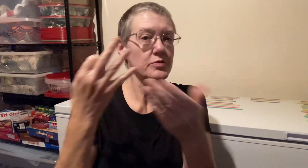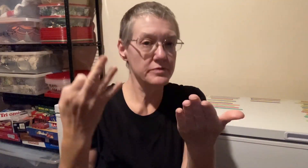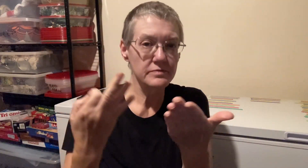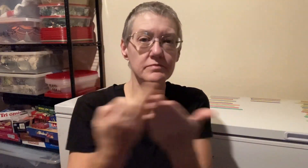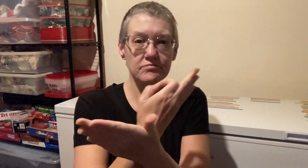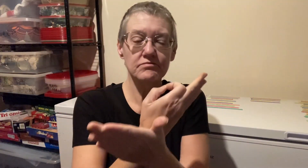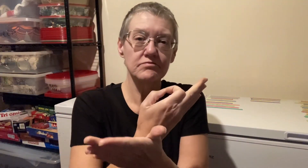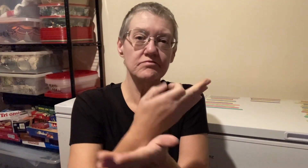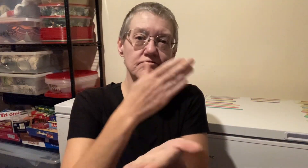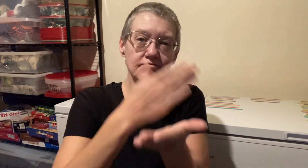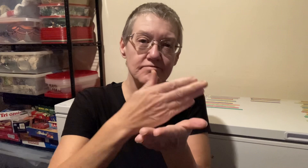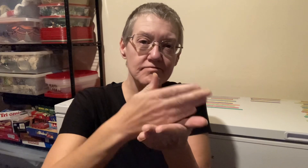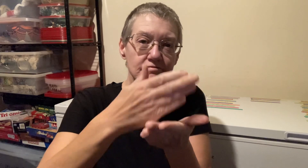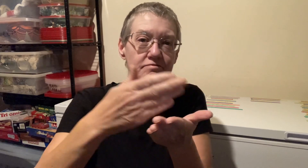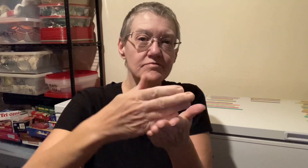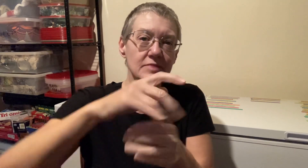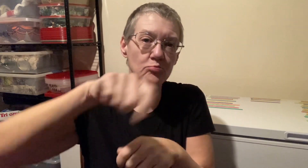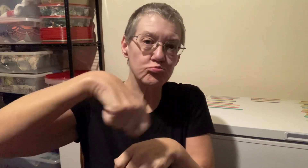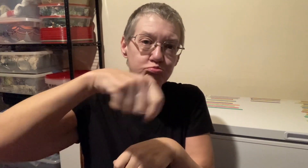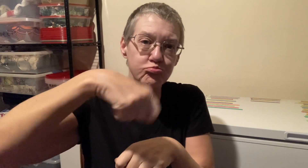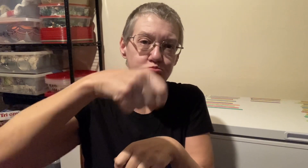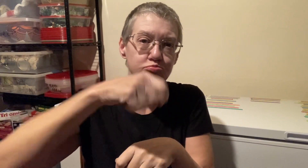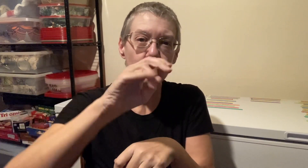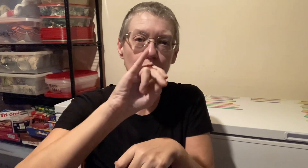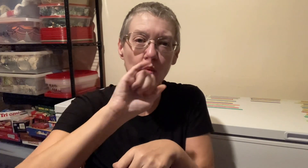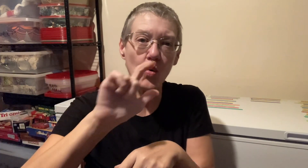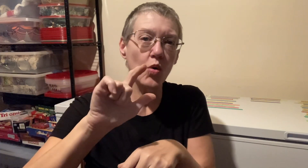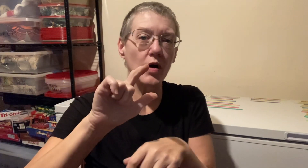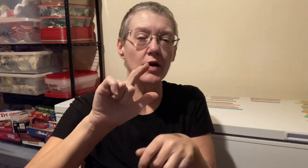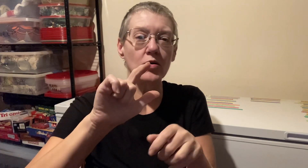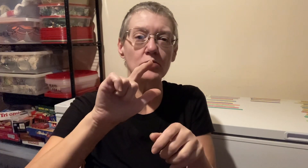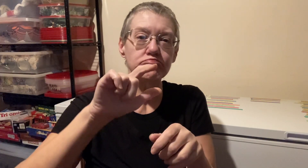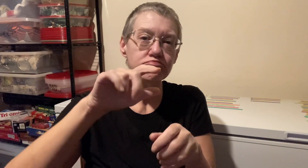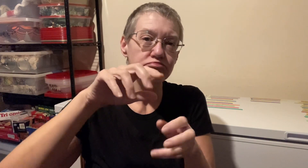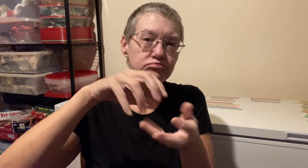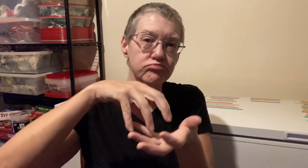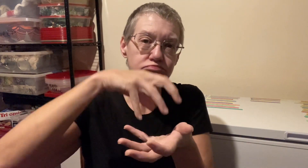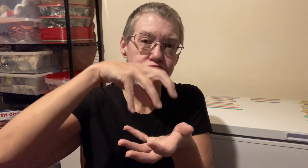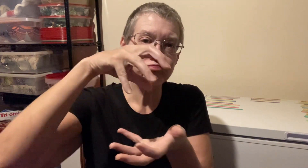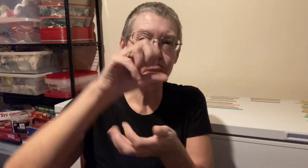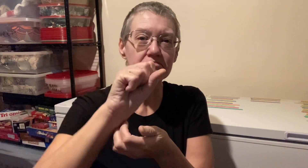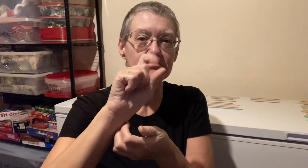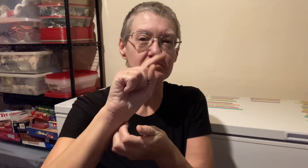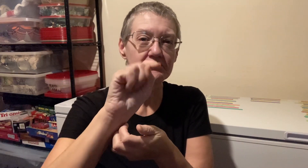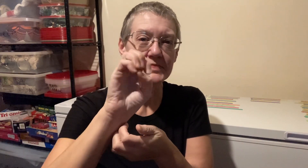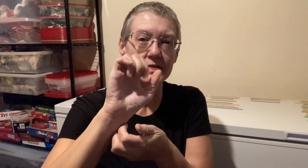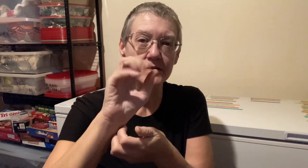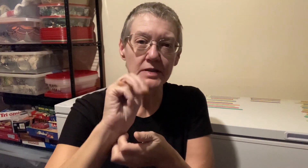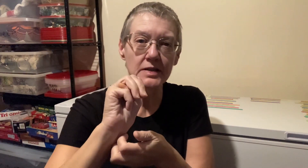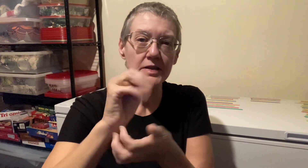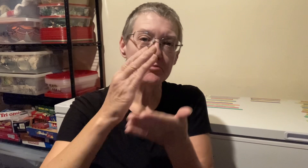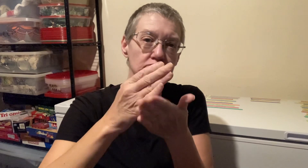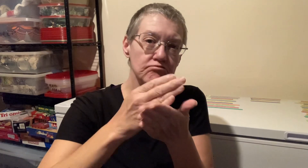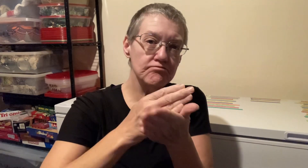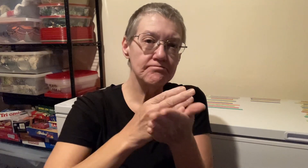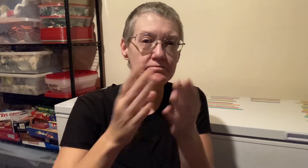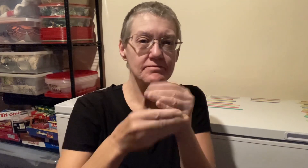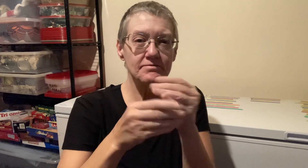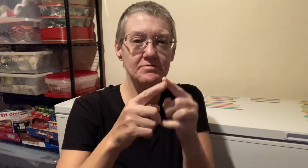Of course, you can just use them fresh. Chop them up, stir fry them in oil, steam the greens, put